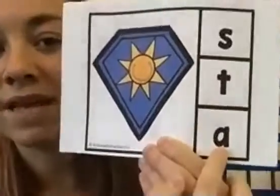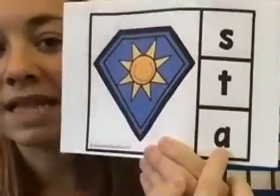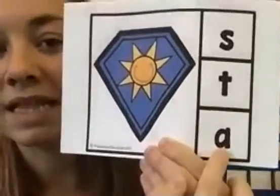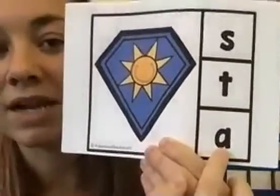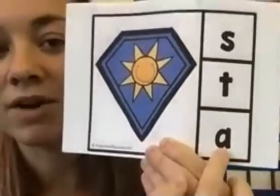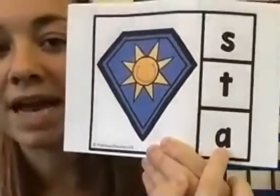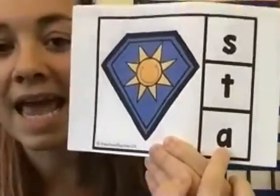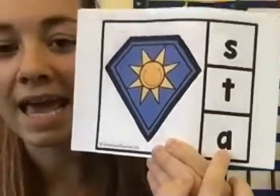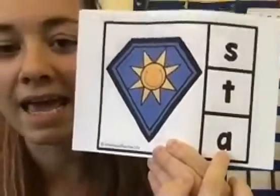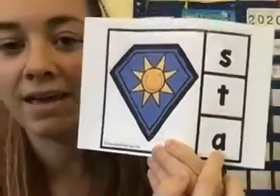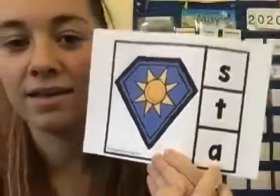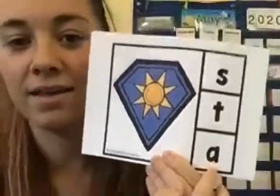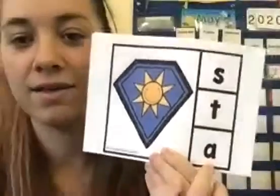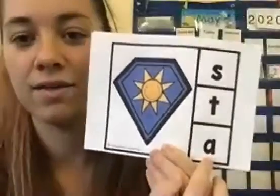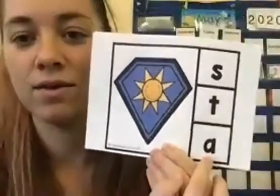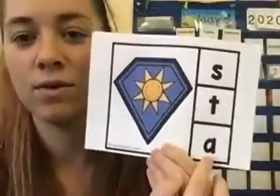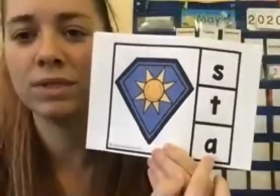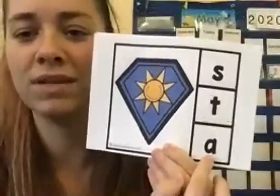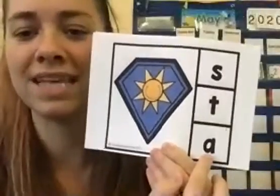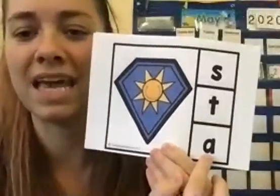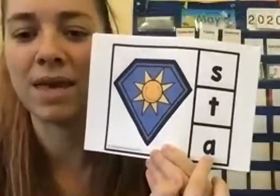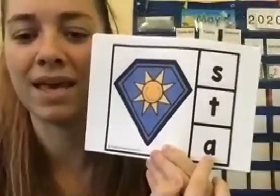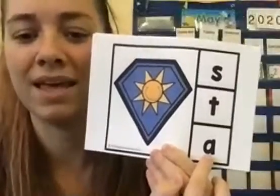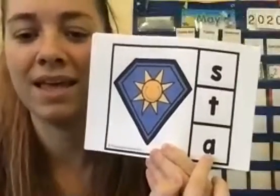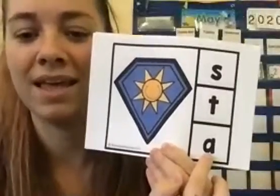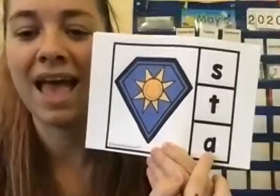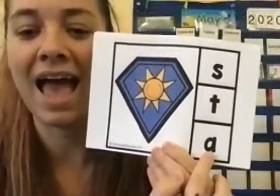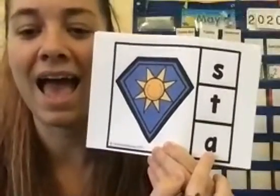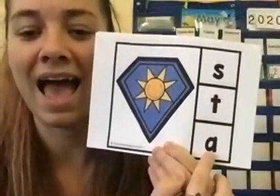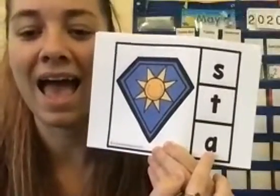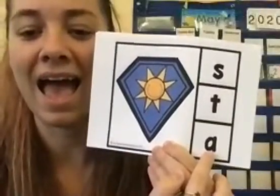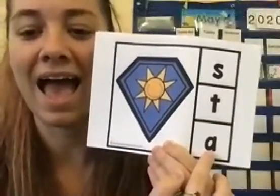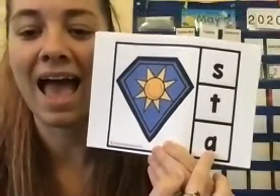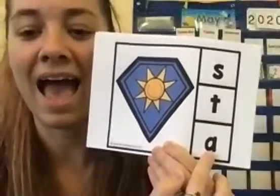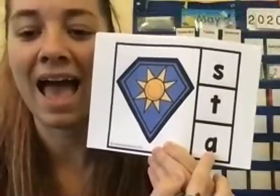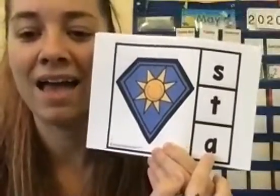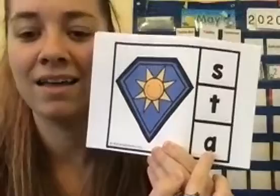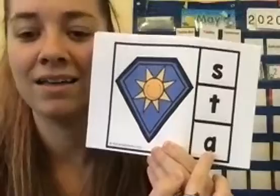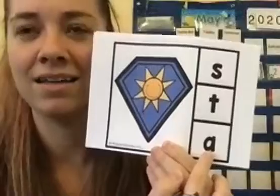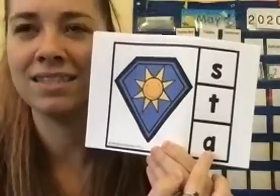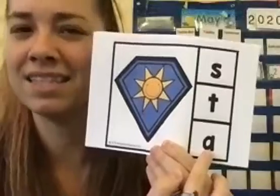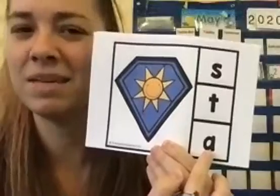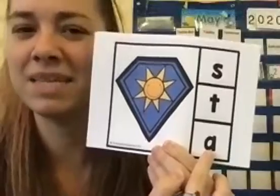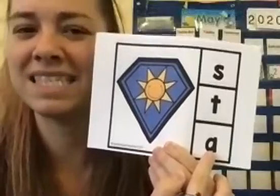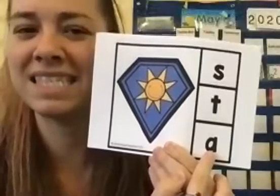the letter A. What sound does A make? Ah. Ah, is that the same as?